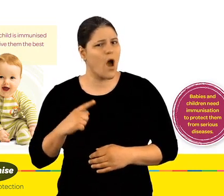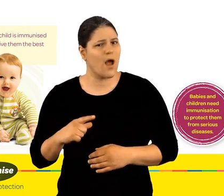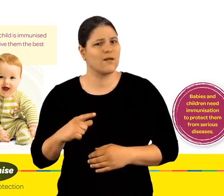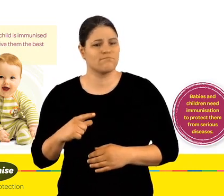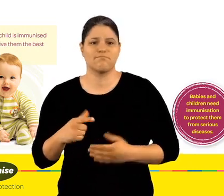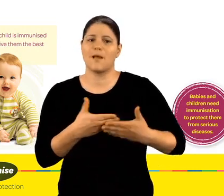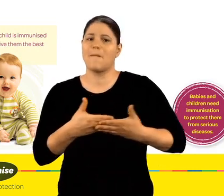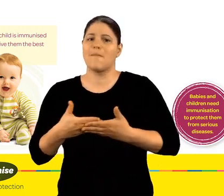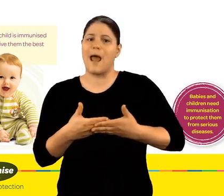Why immunize your child?